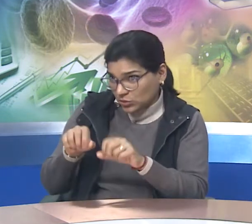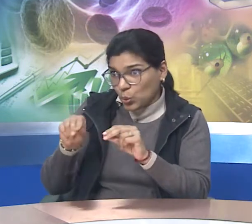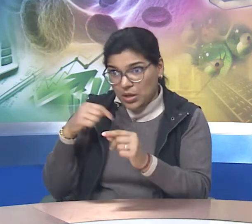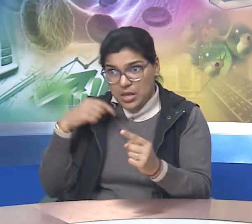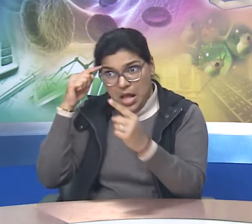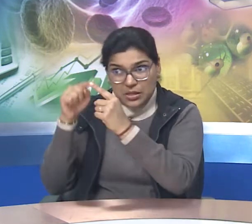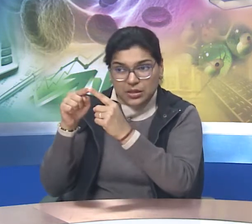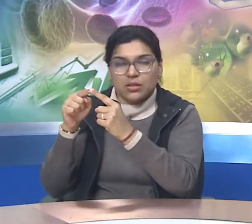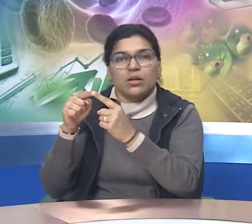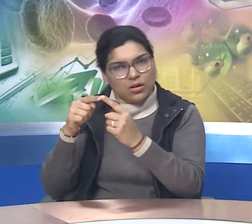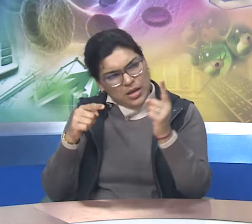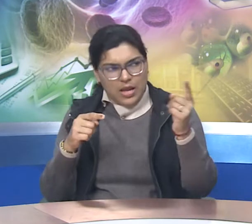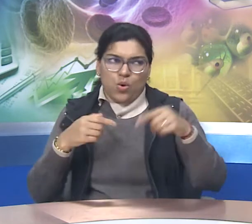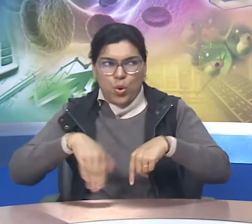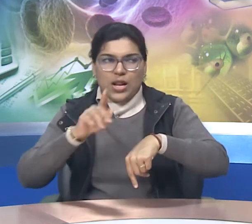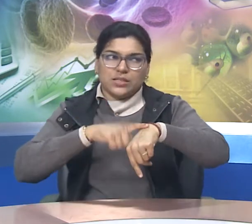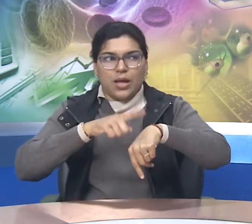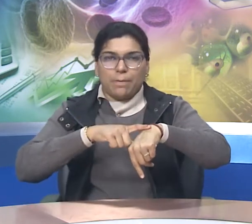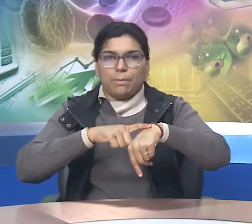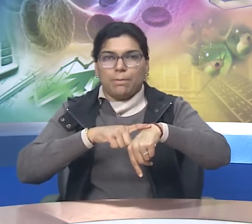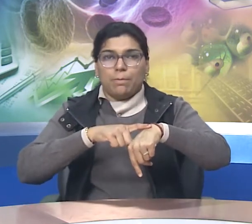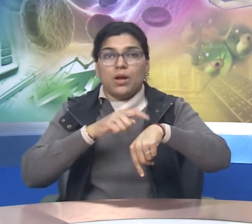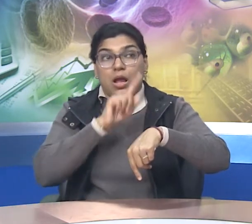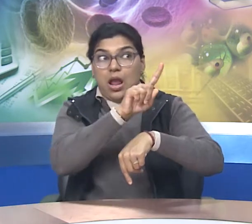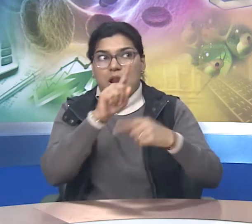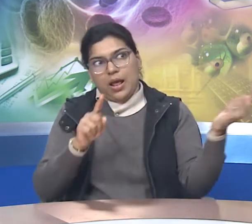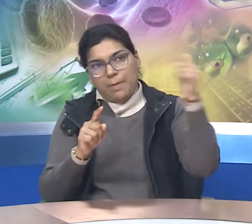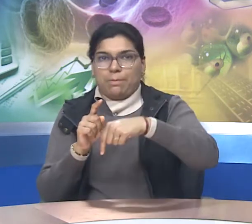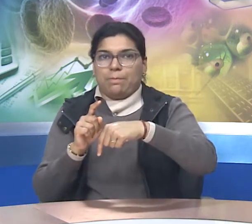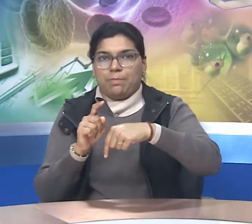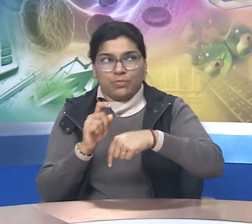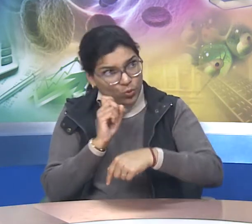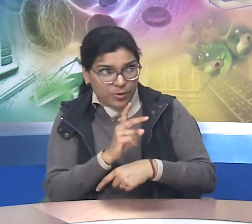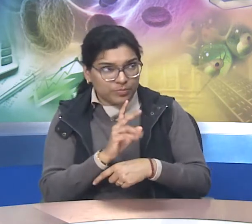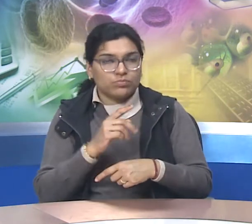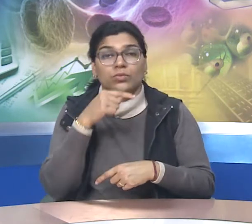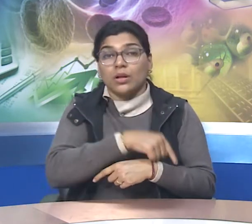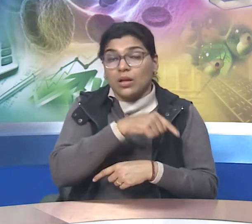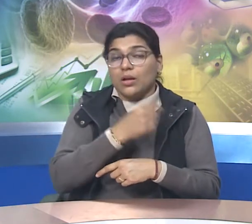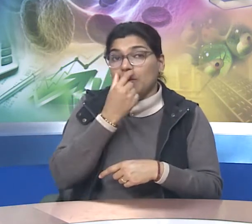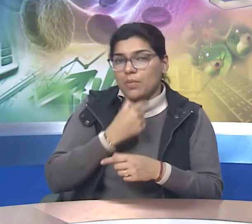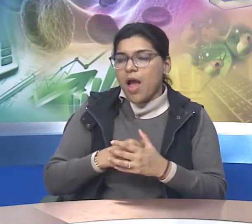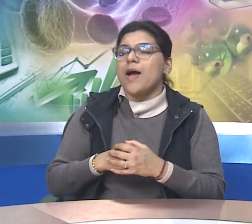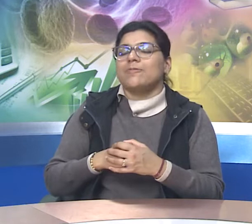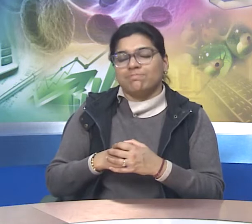say. All right, I nodded as I watched him to walk away.